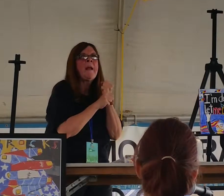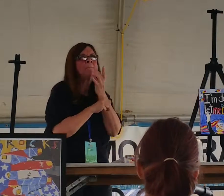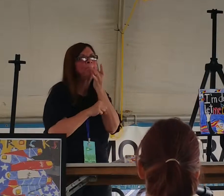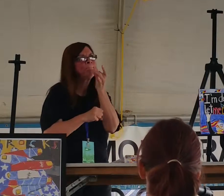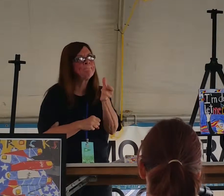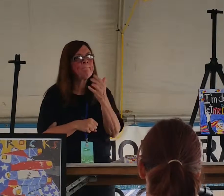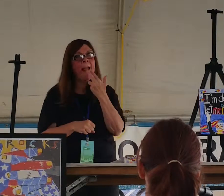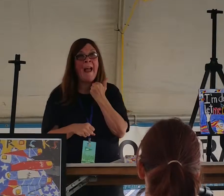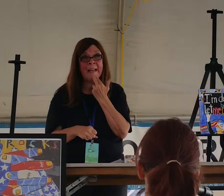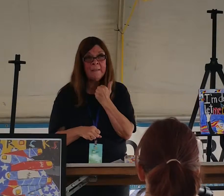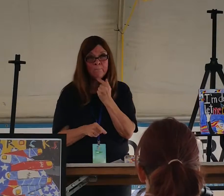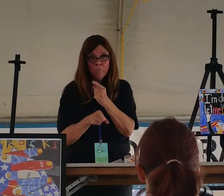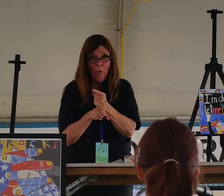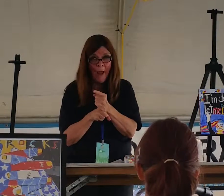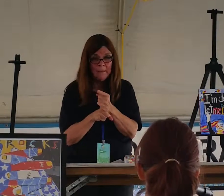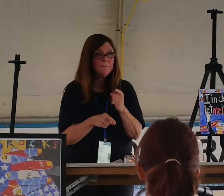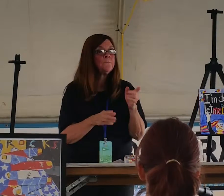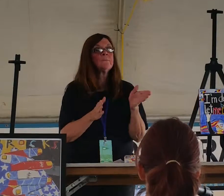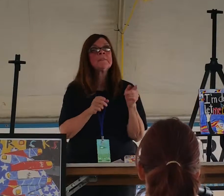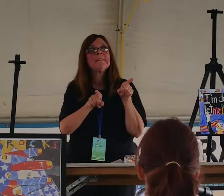team, and they make delicious honey, right?